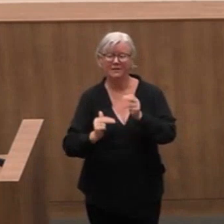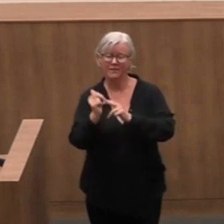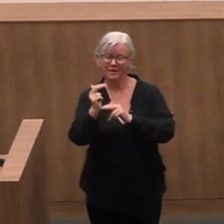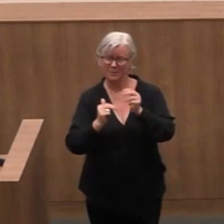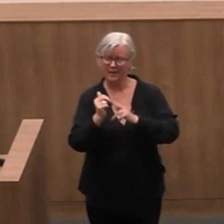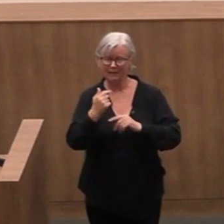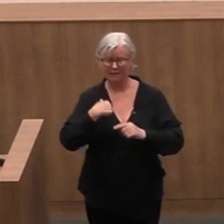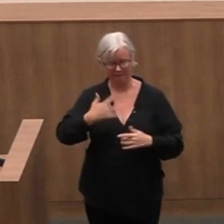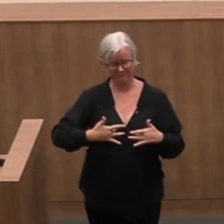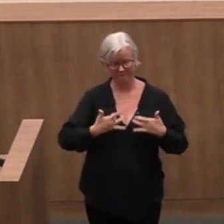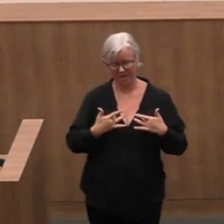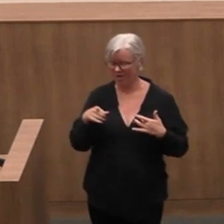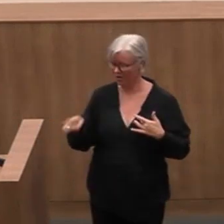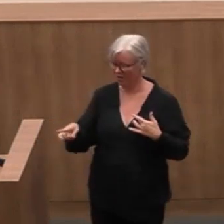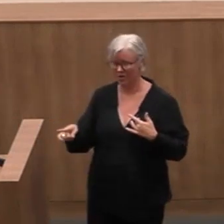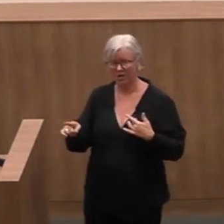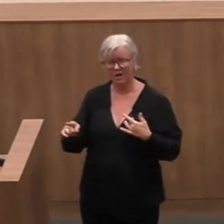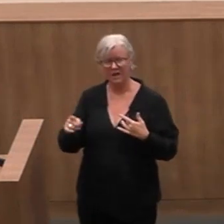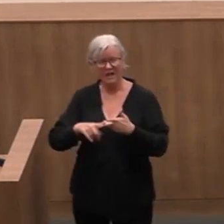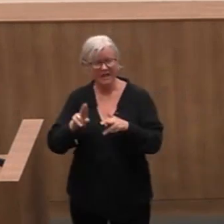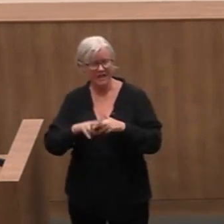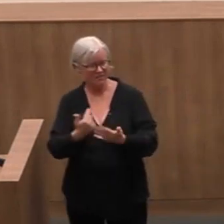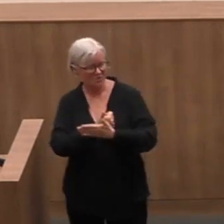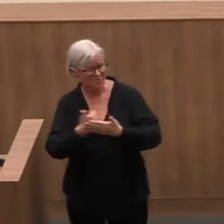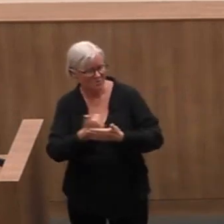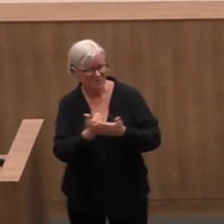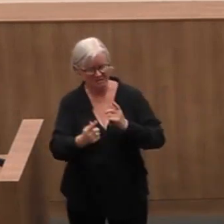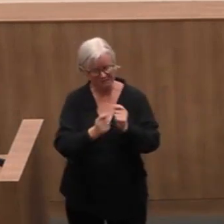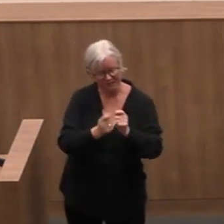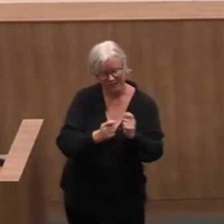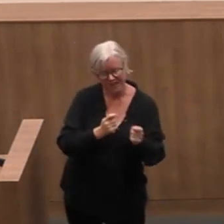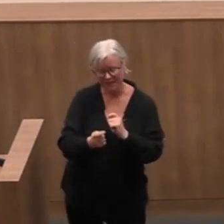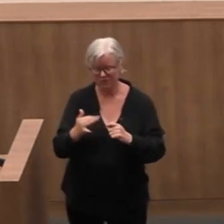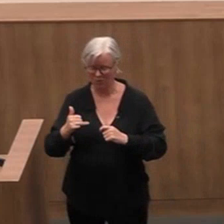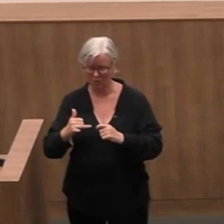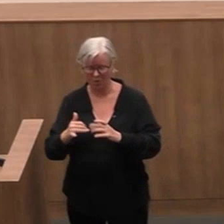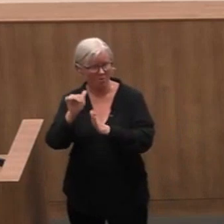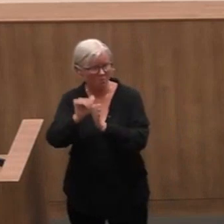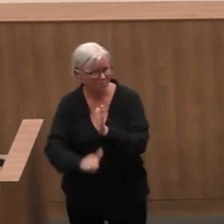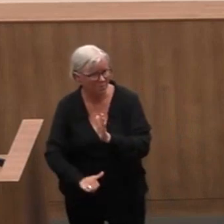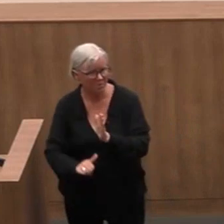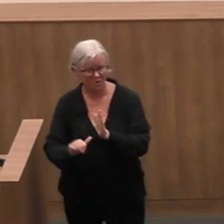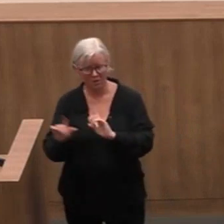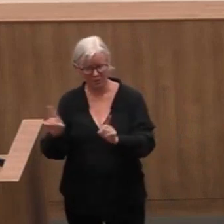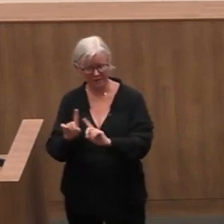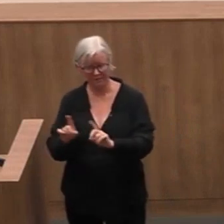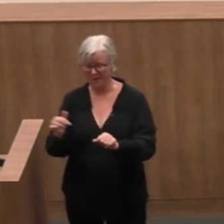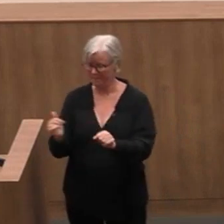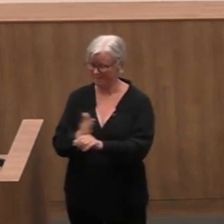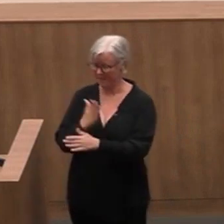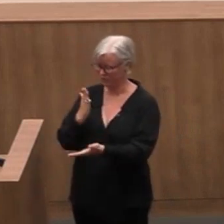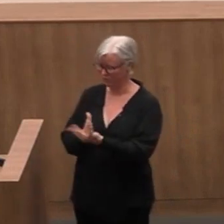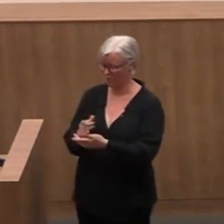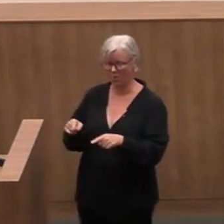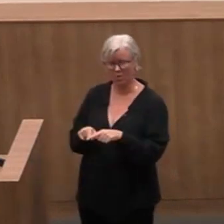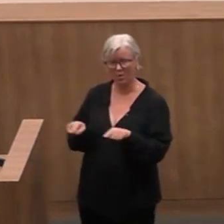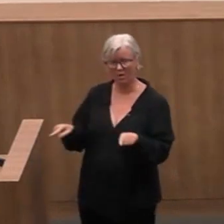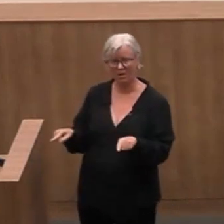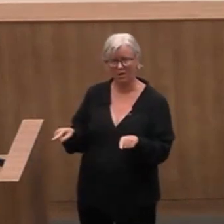the clinical setting when there's routine procedures and tests and things that people are coming in for, to actually invest